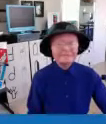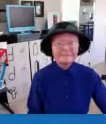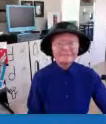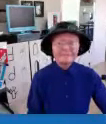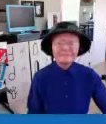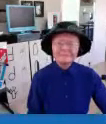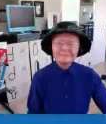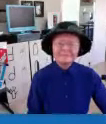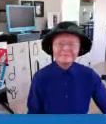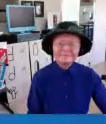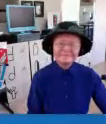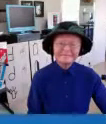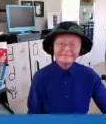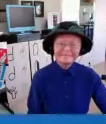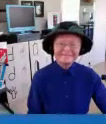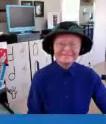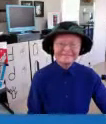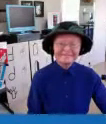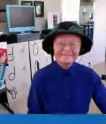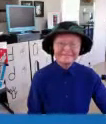different.